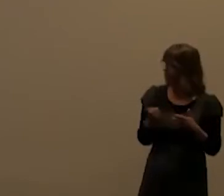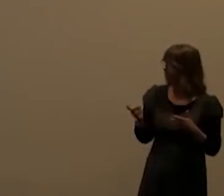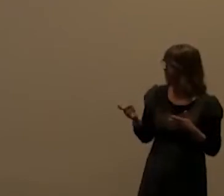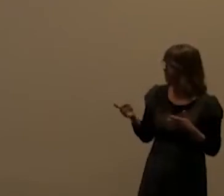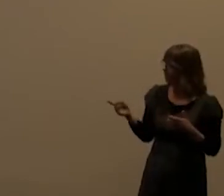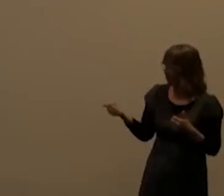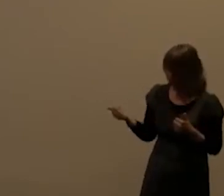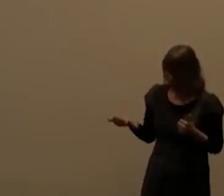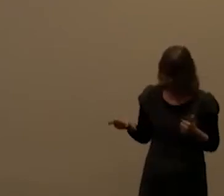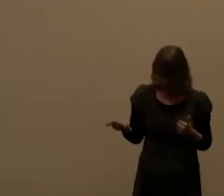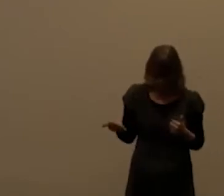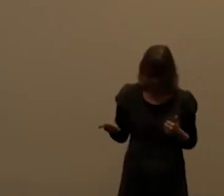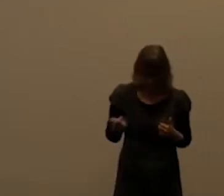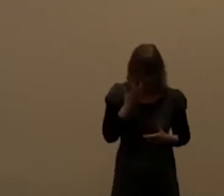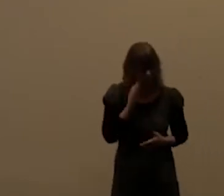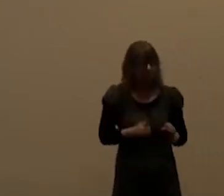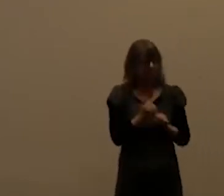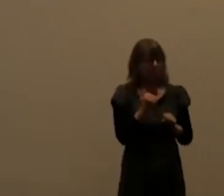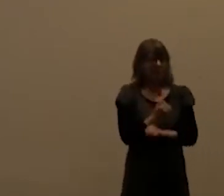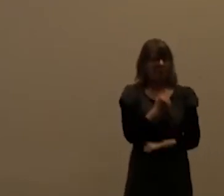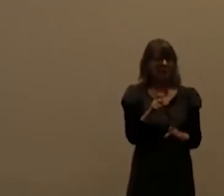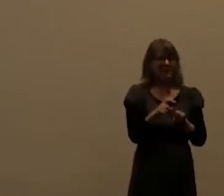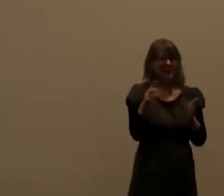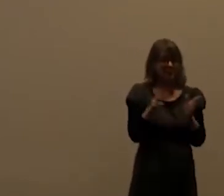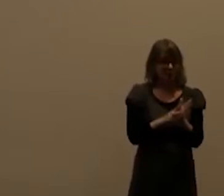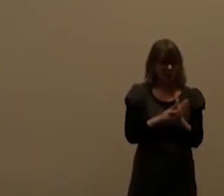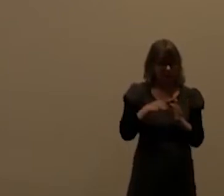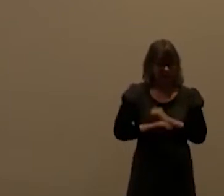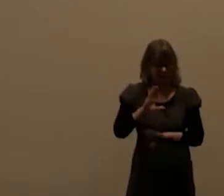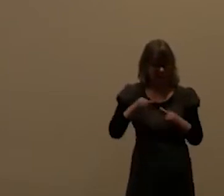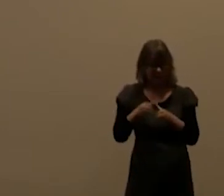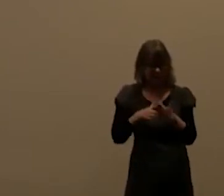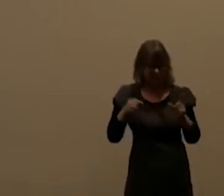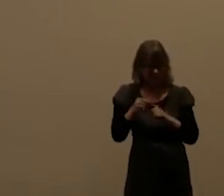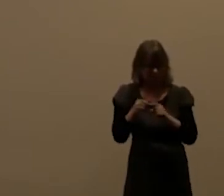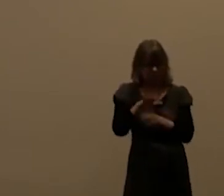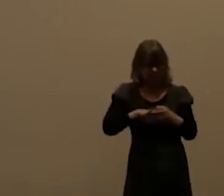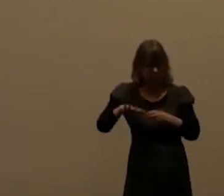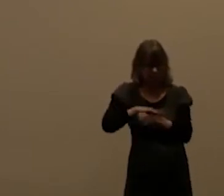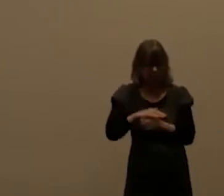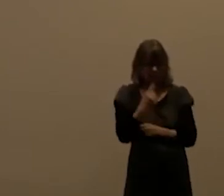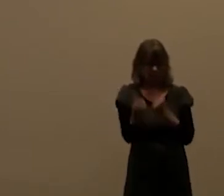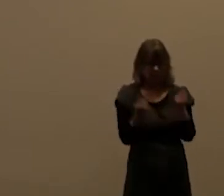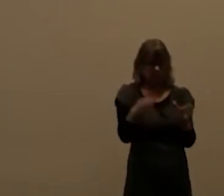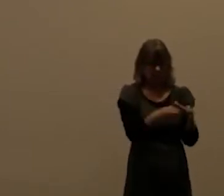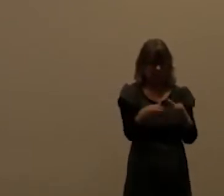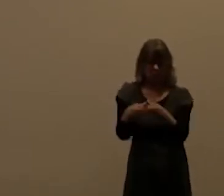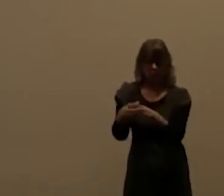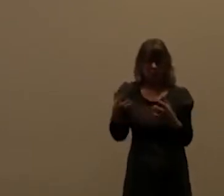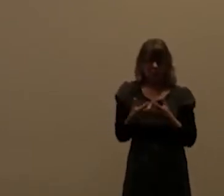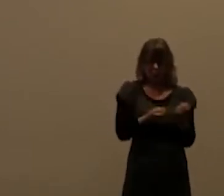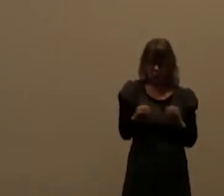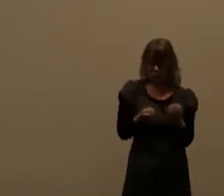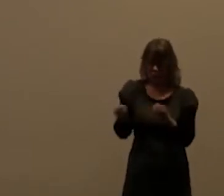Yes, so the question there was, when we build Dataverse for Teams apps, we get environments created for each team. Is there a way to govern that so that we